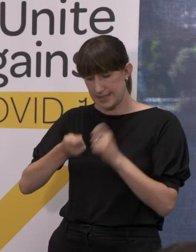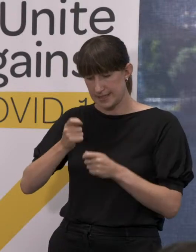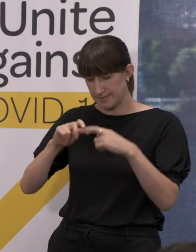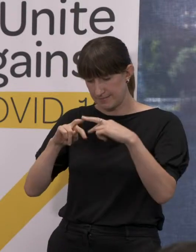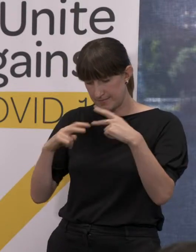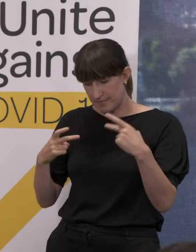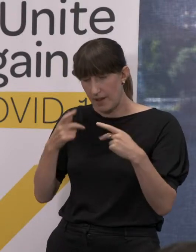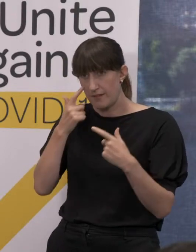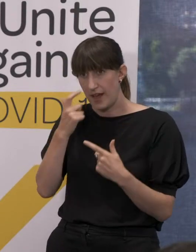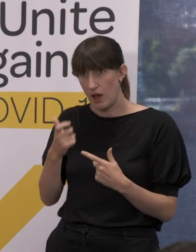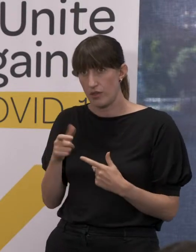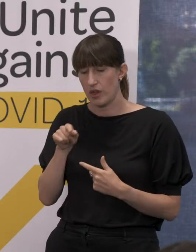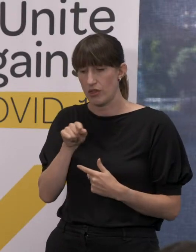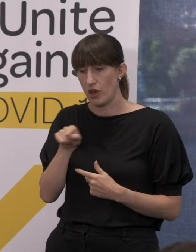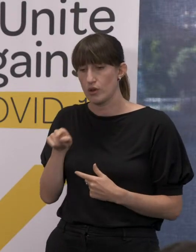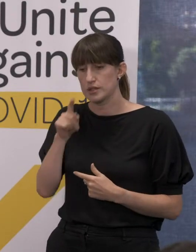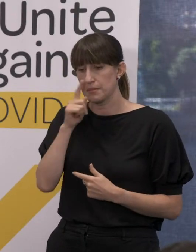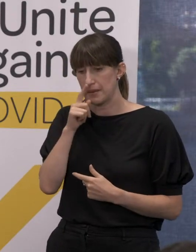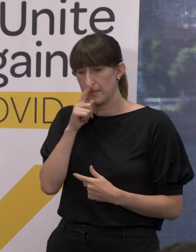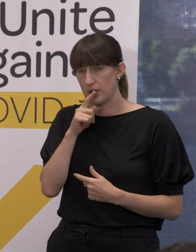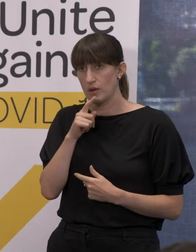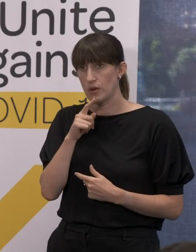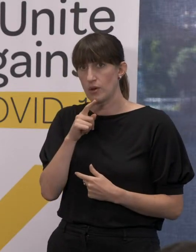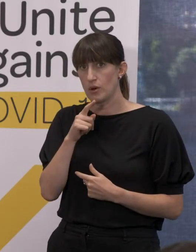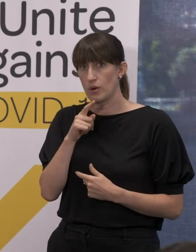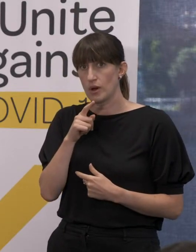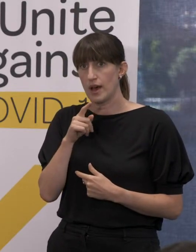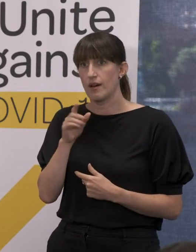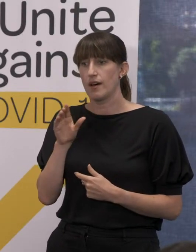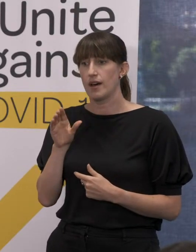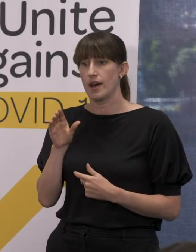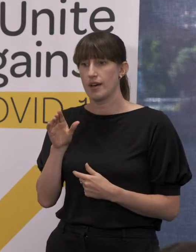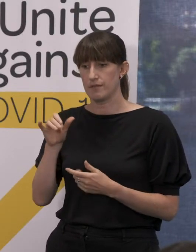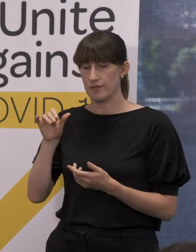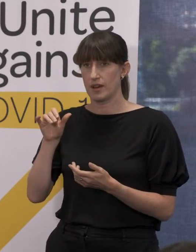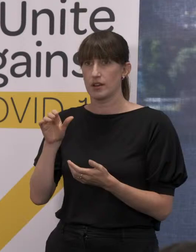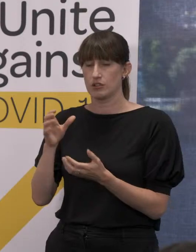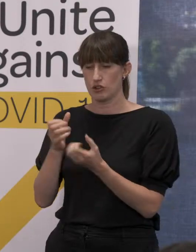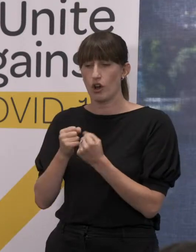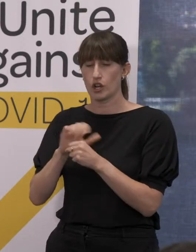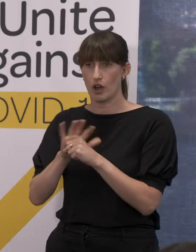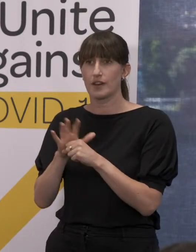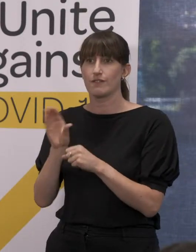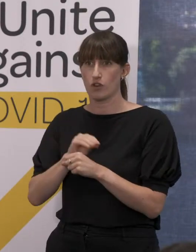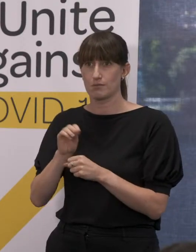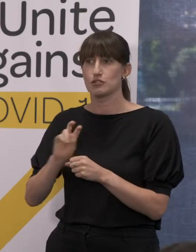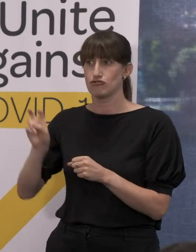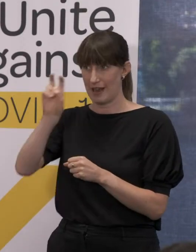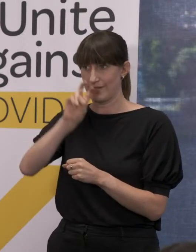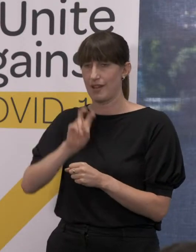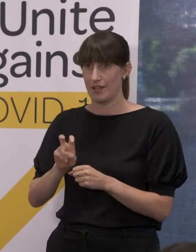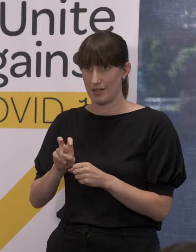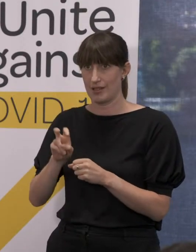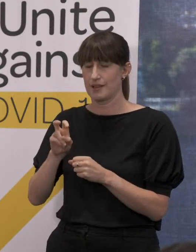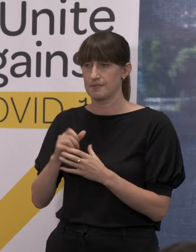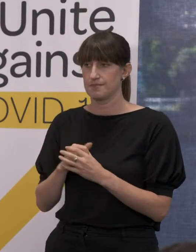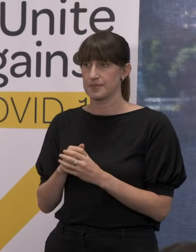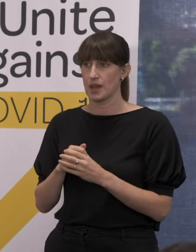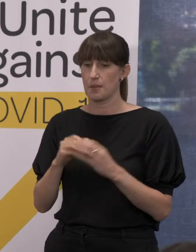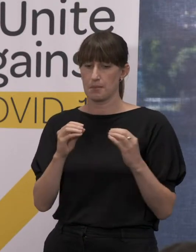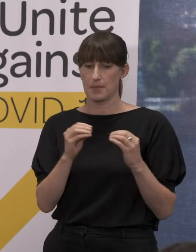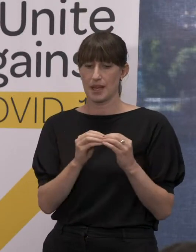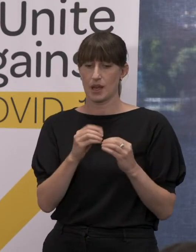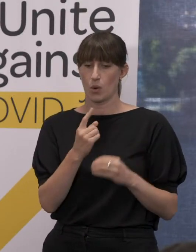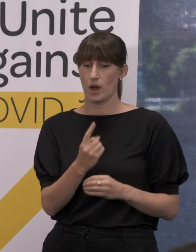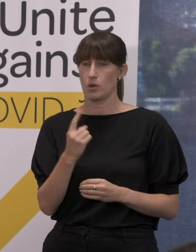infected in India pre-travel. By far the most common variant where sequencing is successful is the B117 variant,